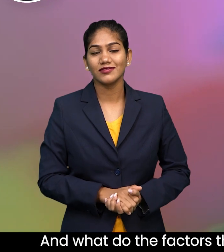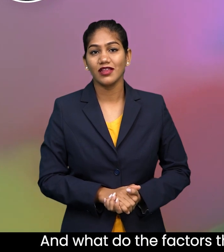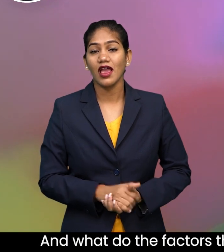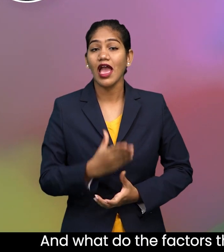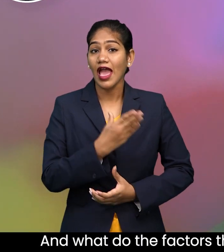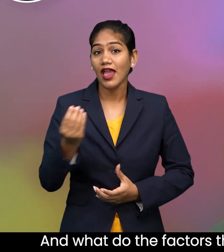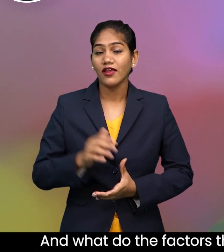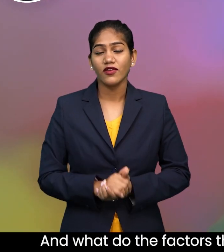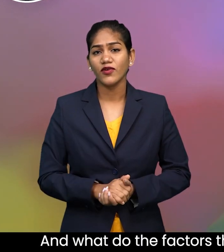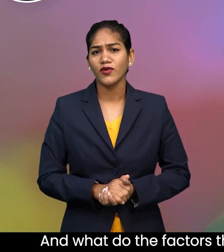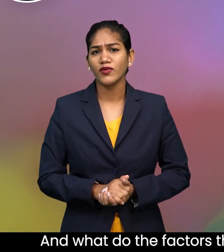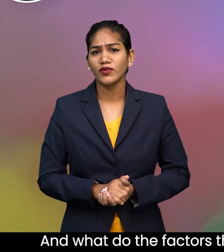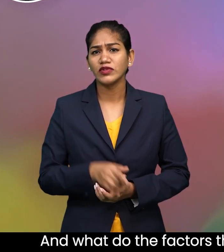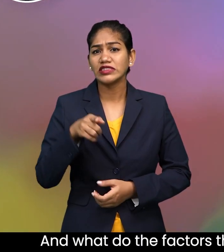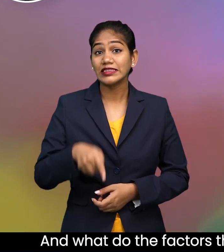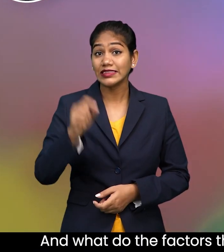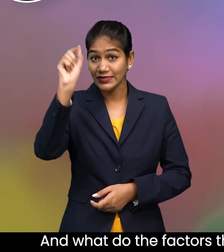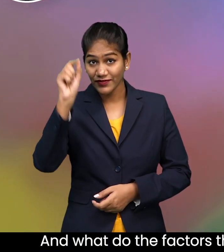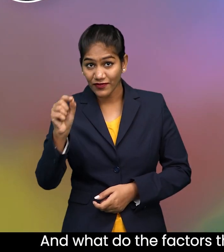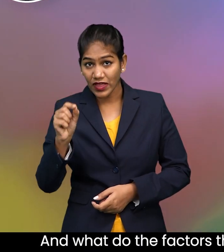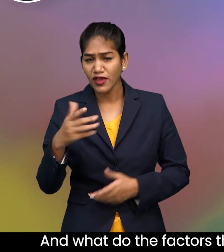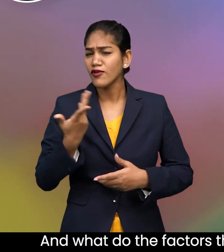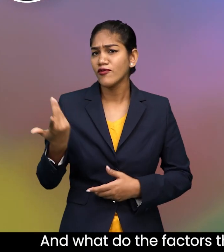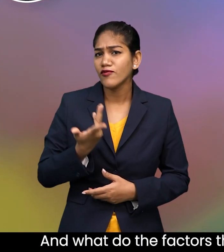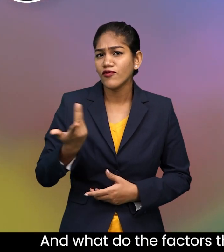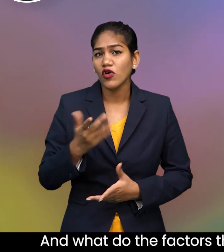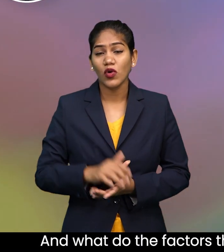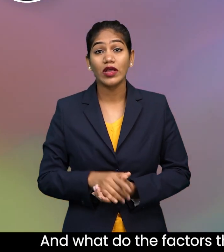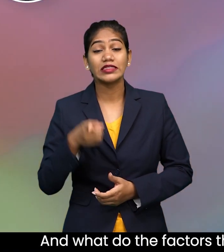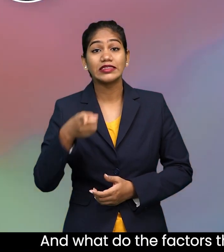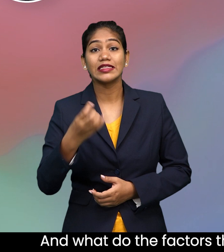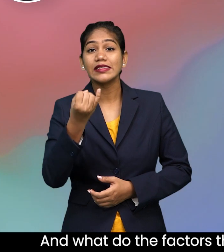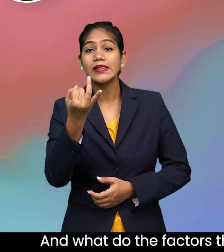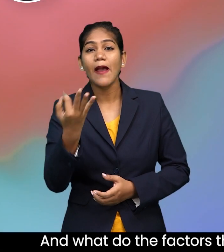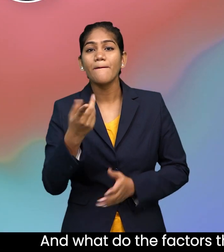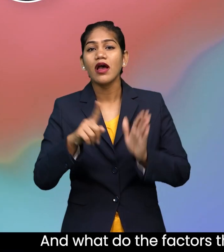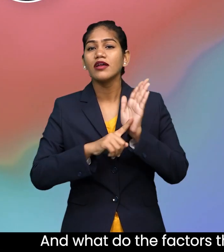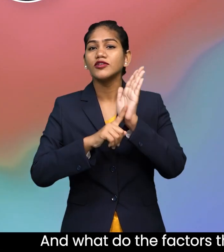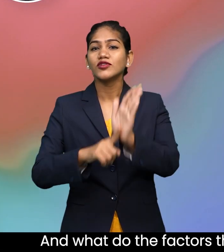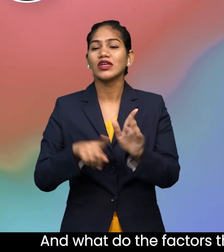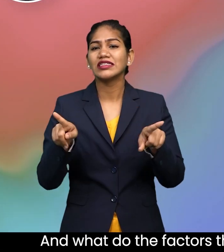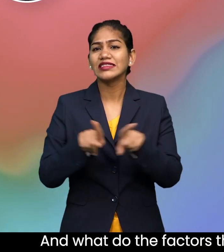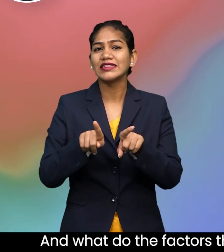and what do the factors that the census shows, like age structure,